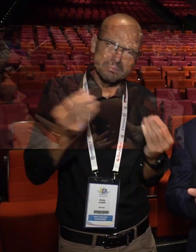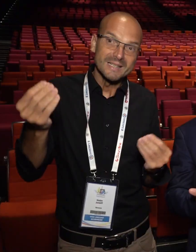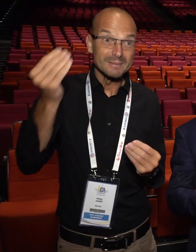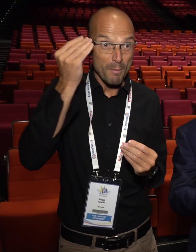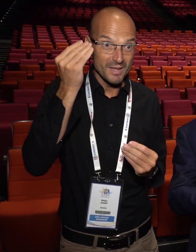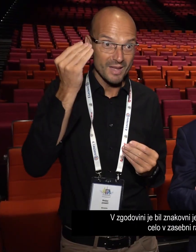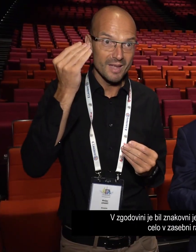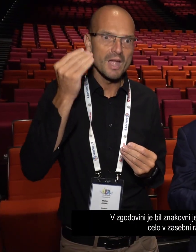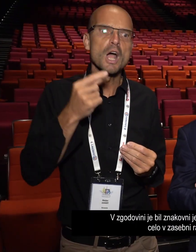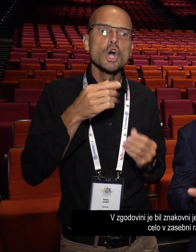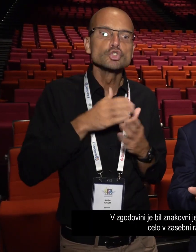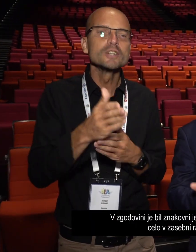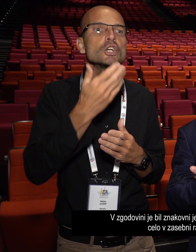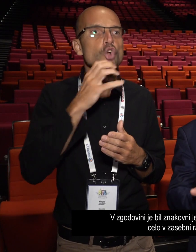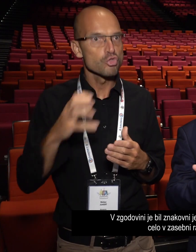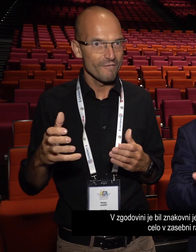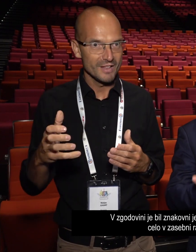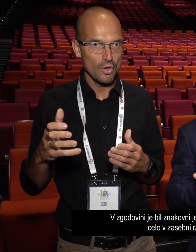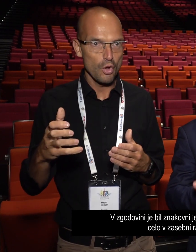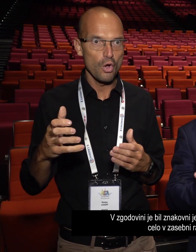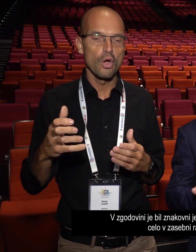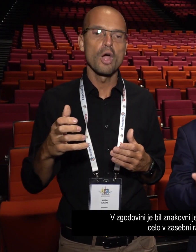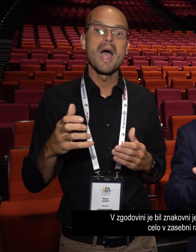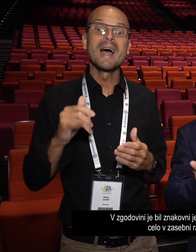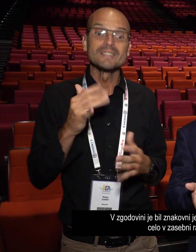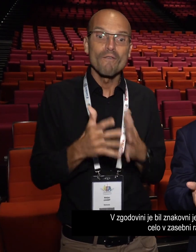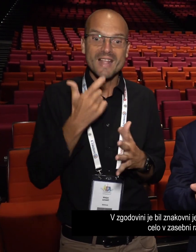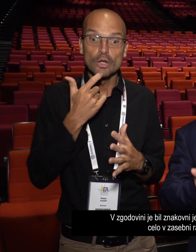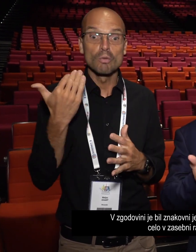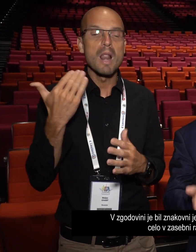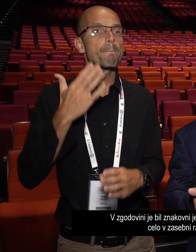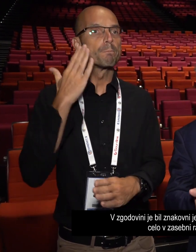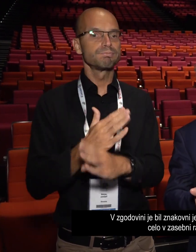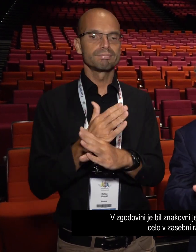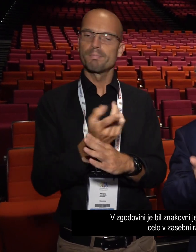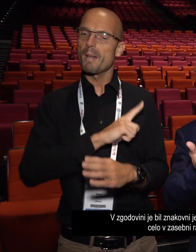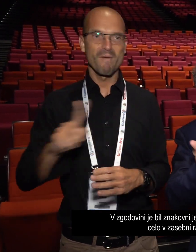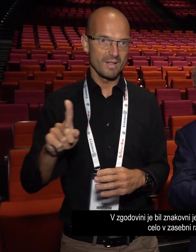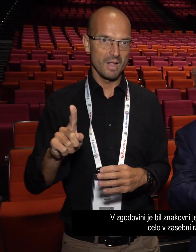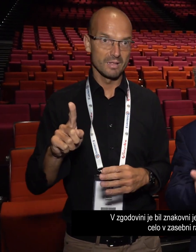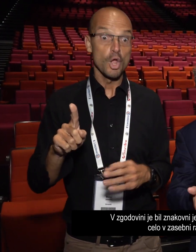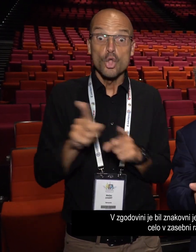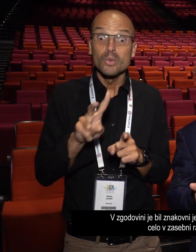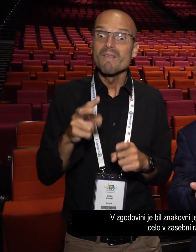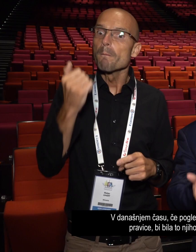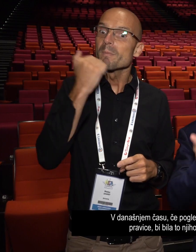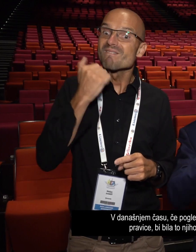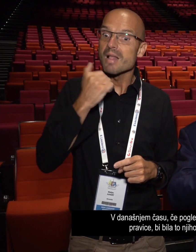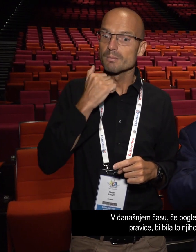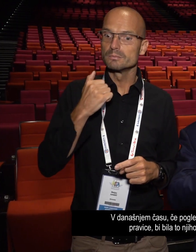That throughout history there have been times when sign languages have been banned, have been prohibited, even in private activities. Today, from a